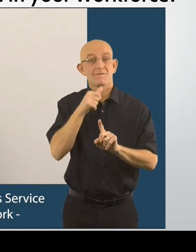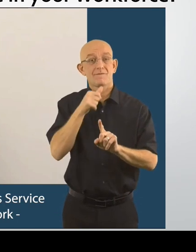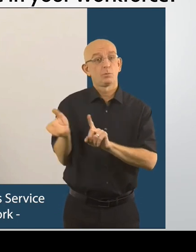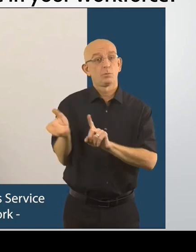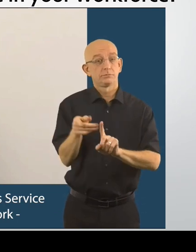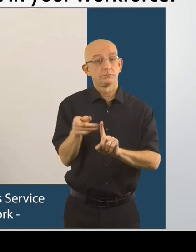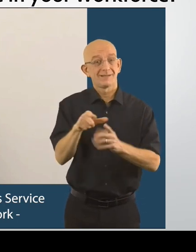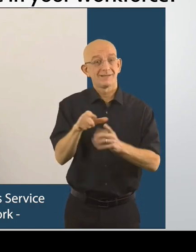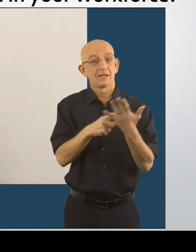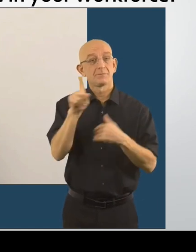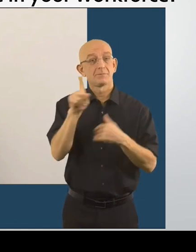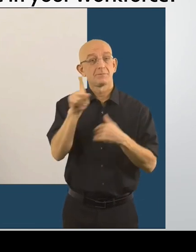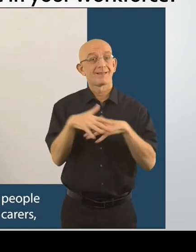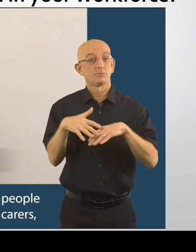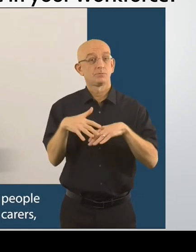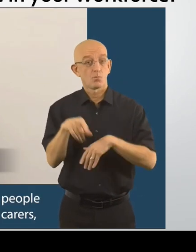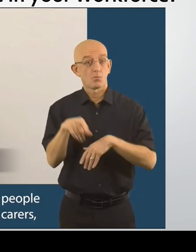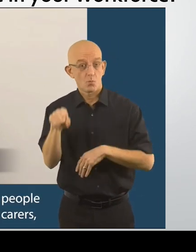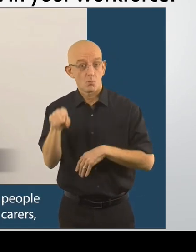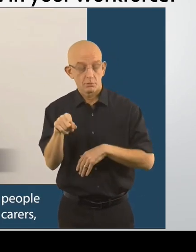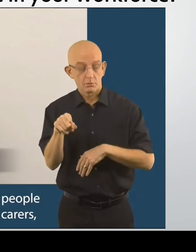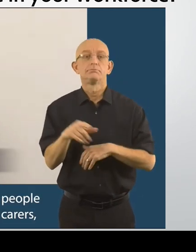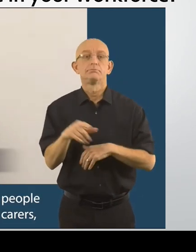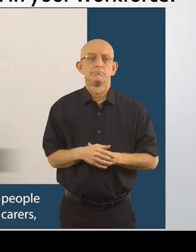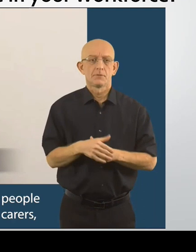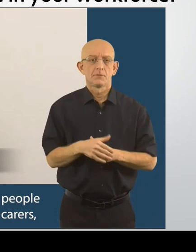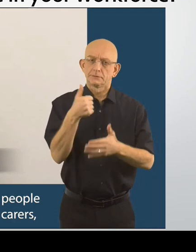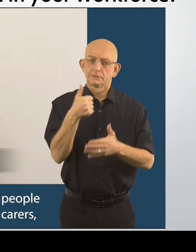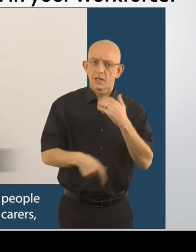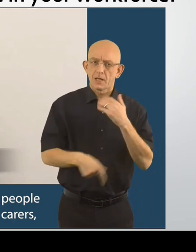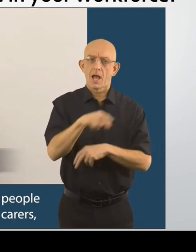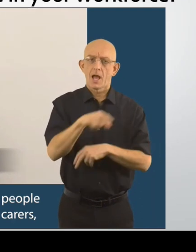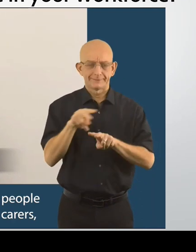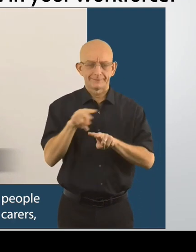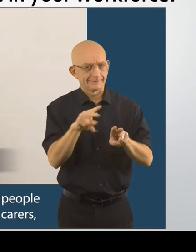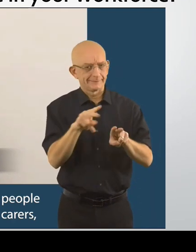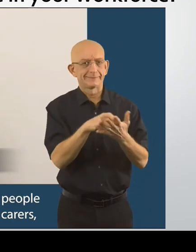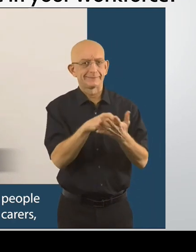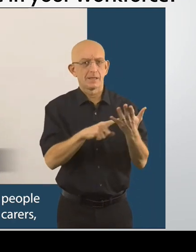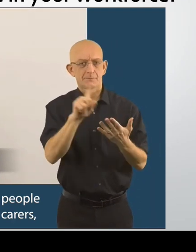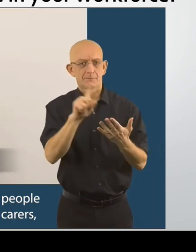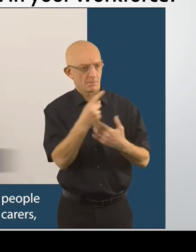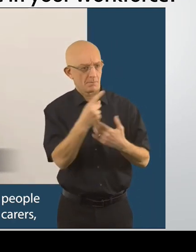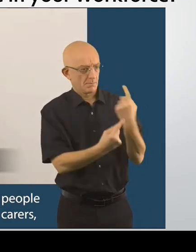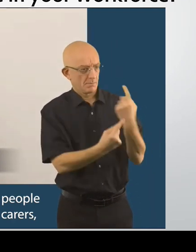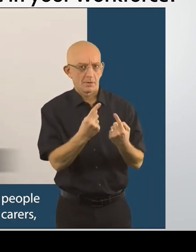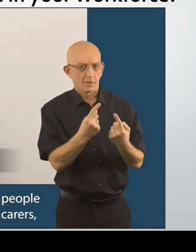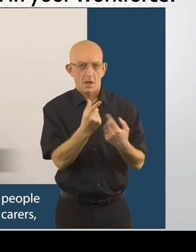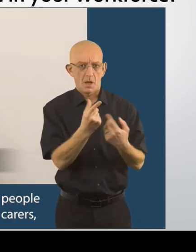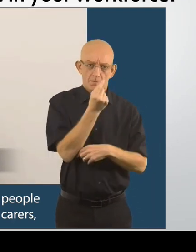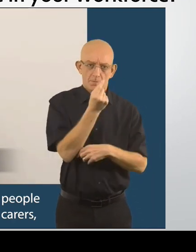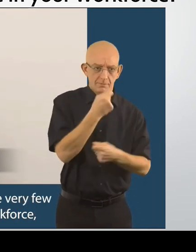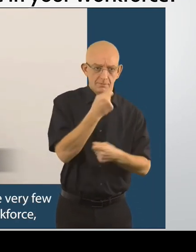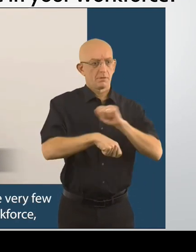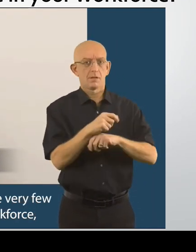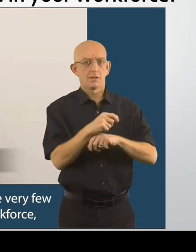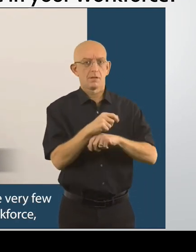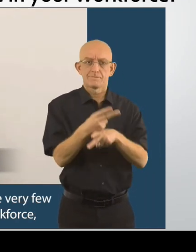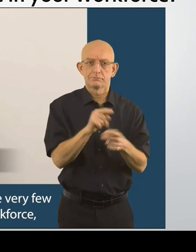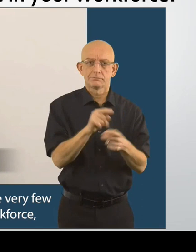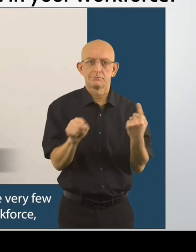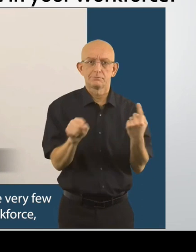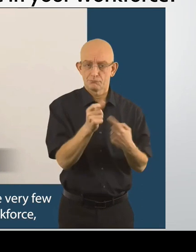and Disabled Persons Network. When we started looking at disabled people and their potential to become foster carers,